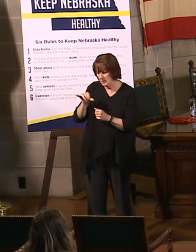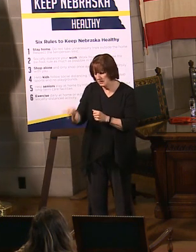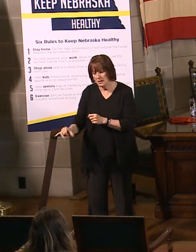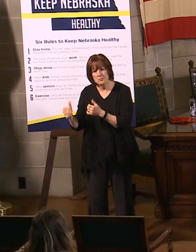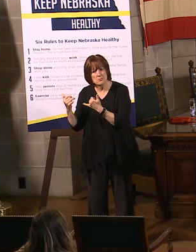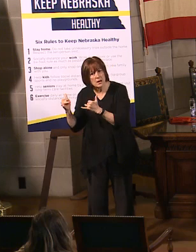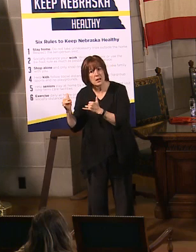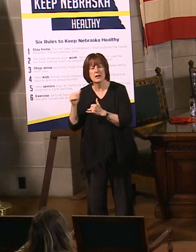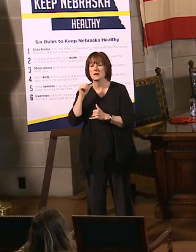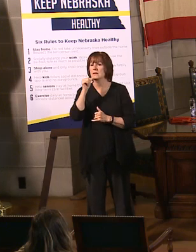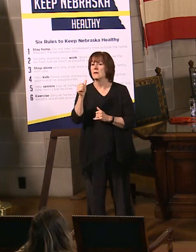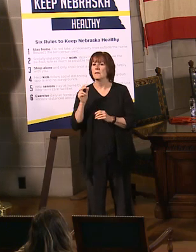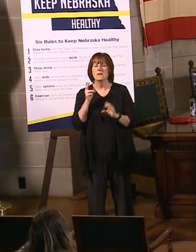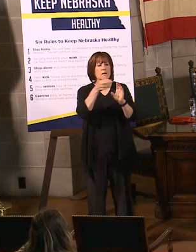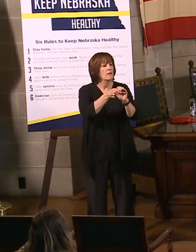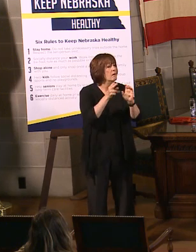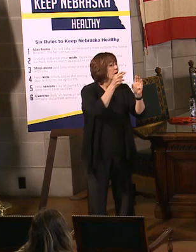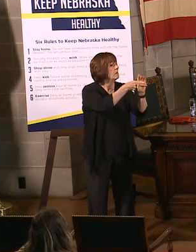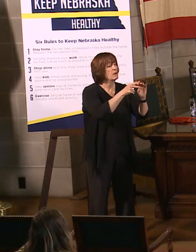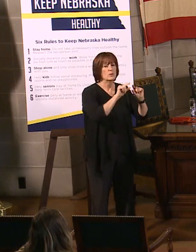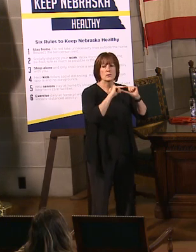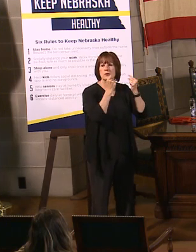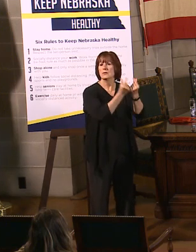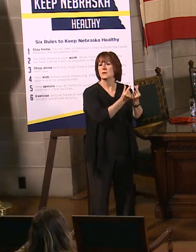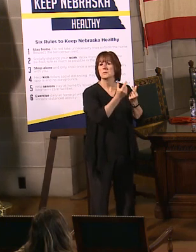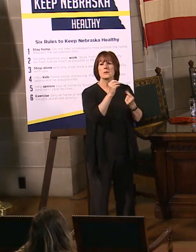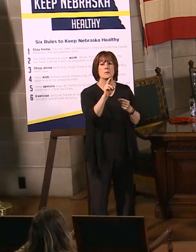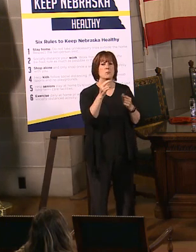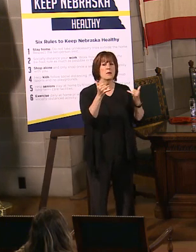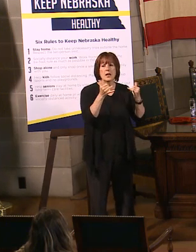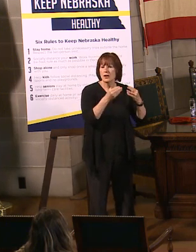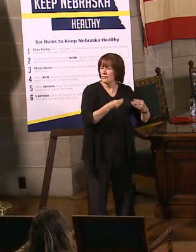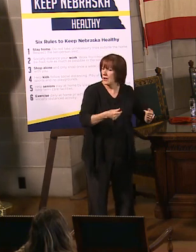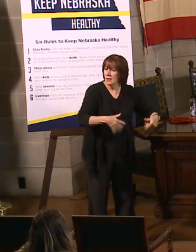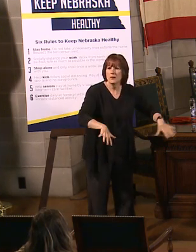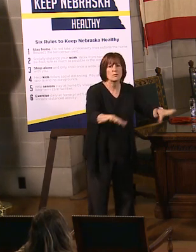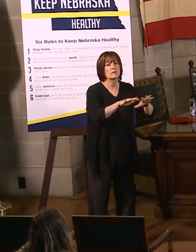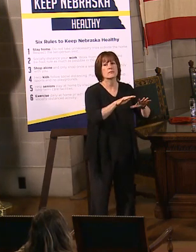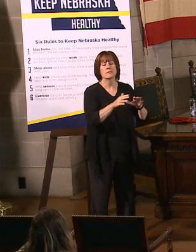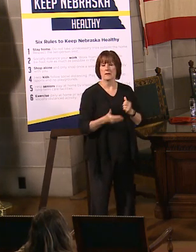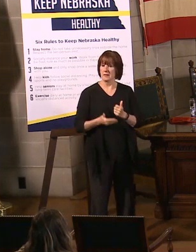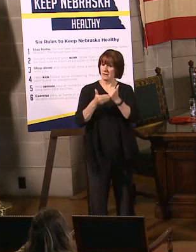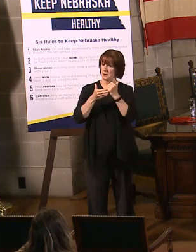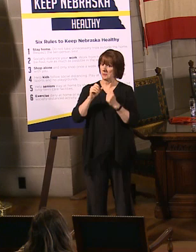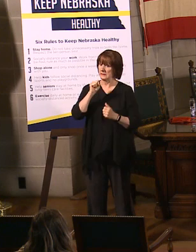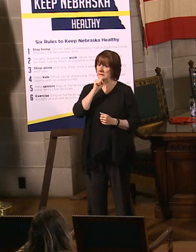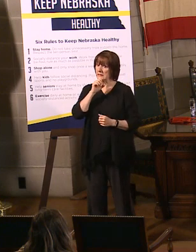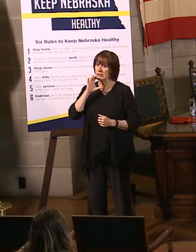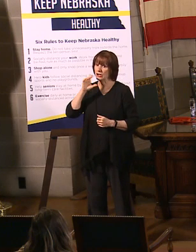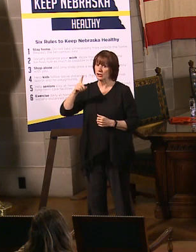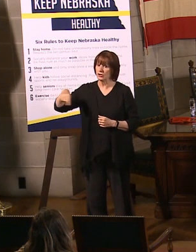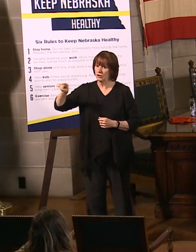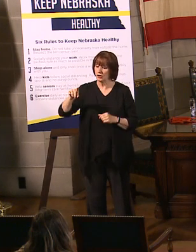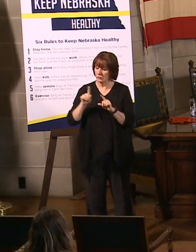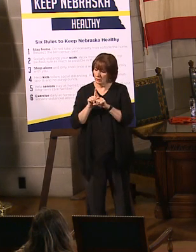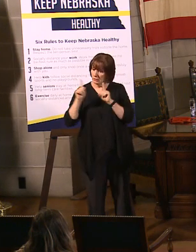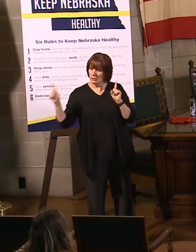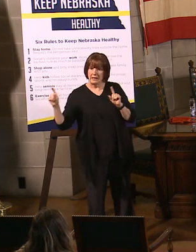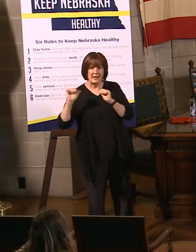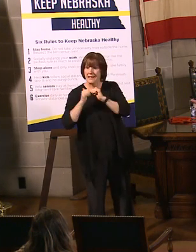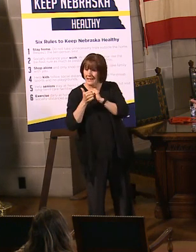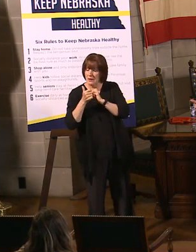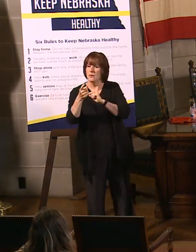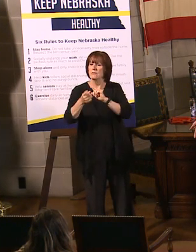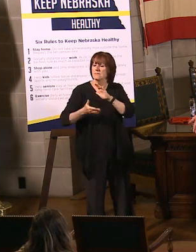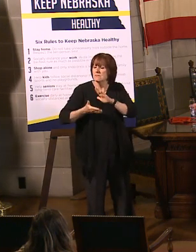avoiding group sports and playgrounds. 5, you can help seniors socially distance by running errands for them,